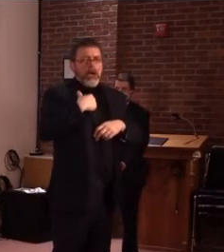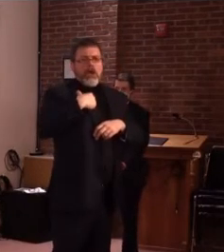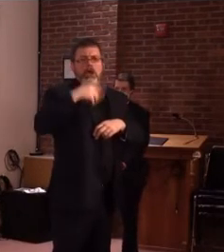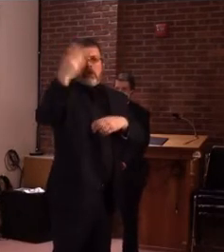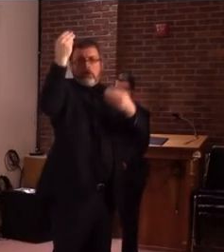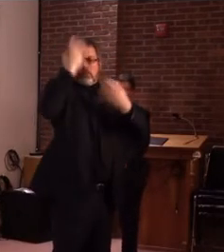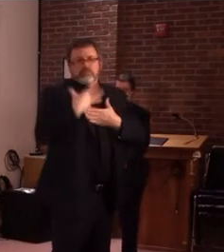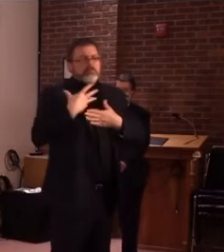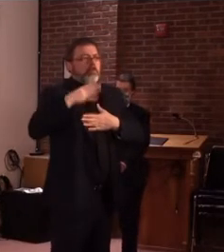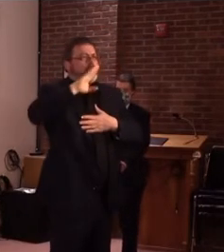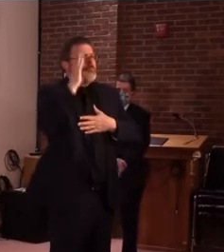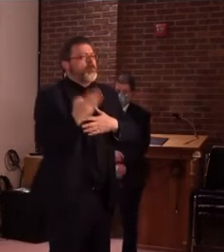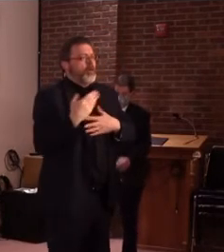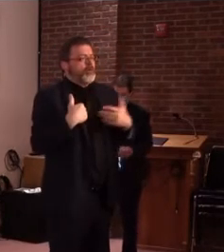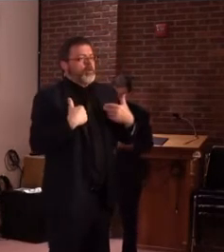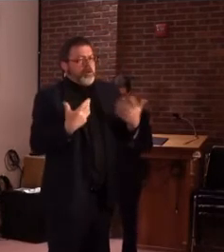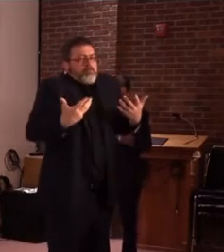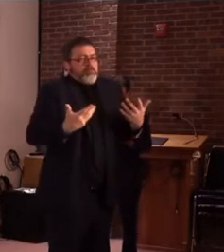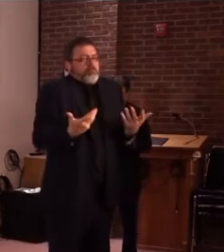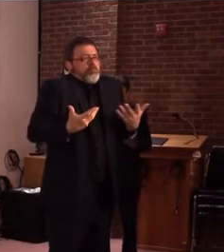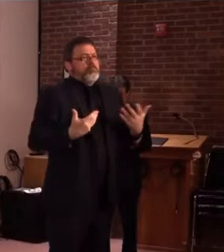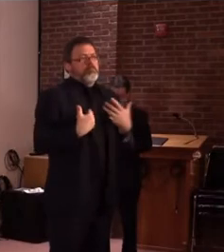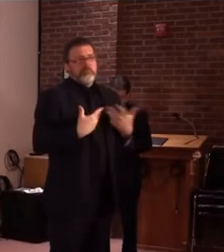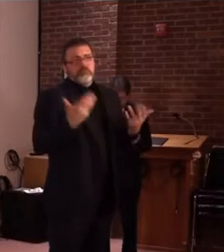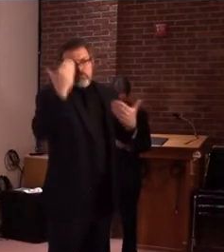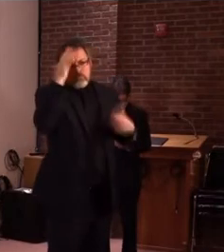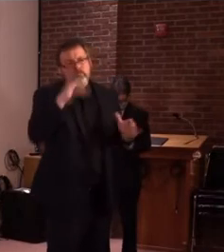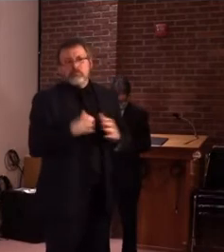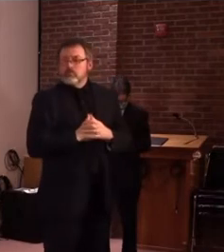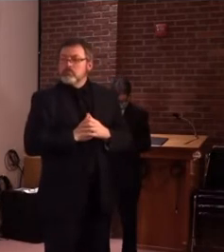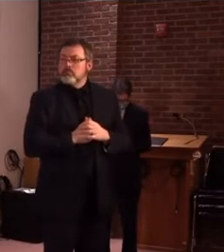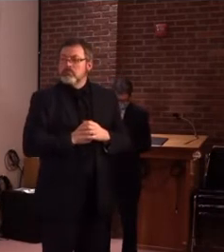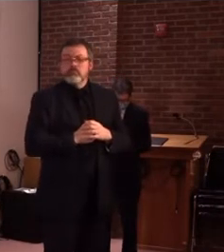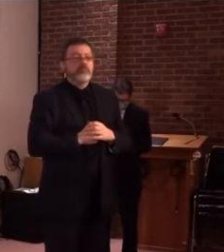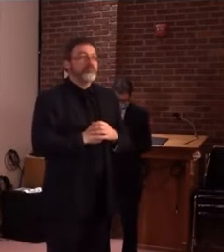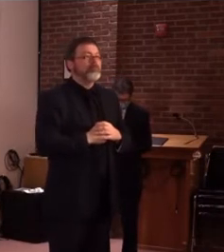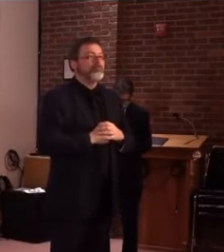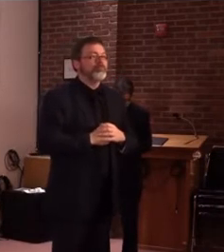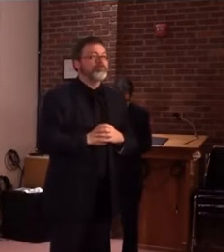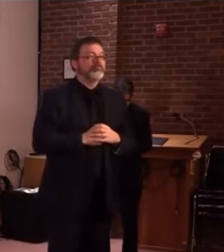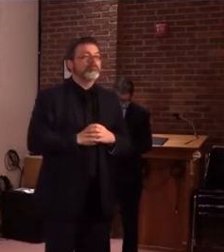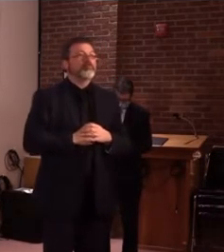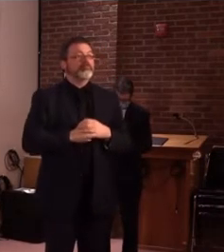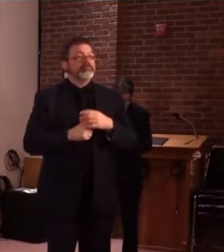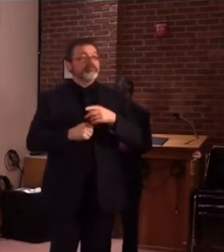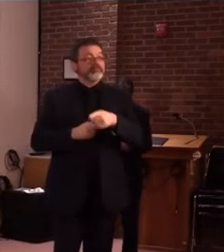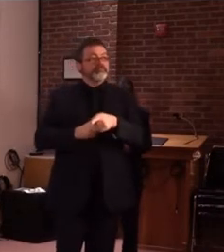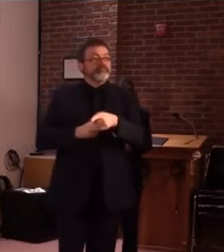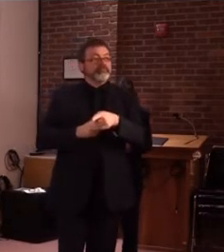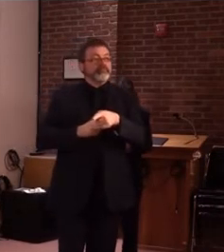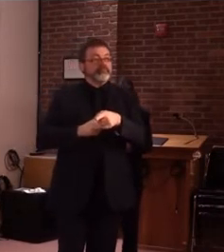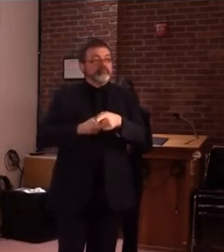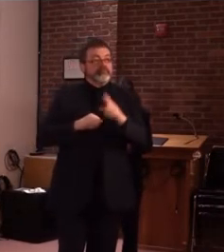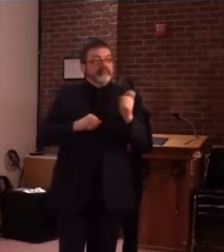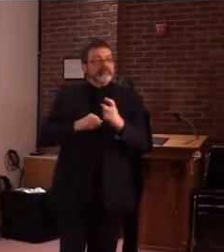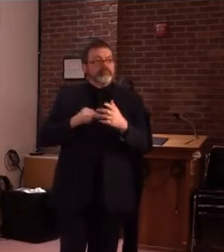So it's my understanding that they are going to try to keep a very small ceremony under 10 down in